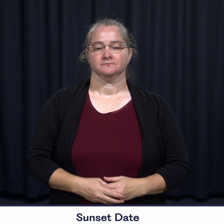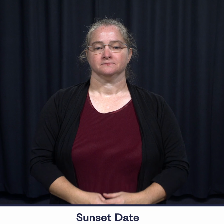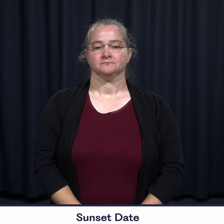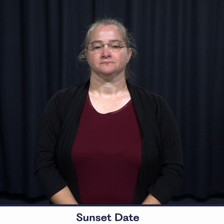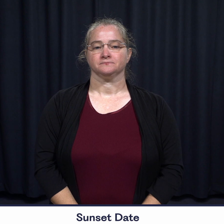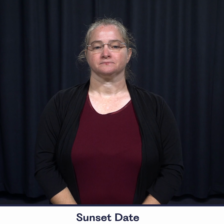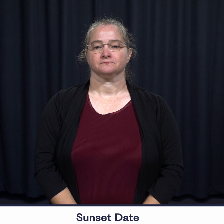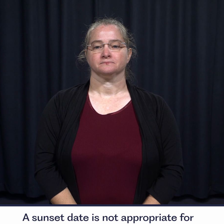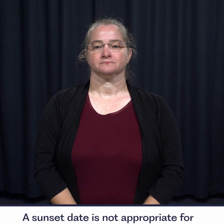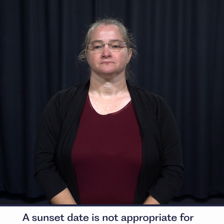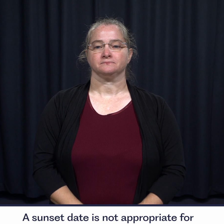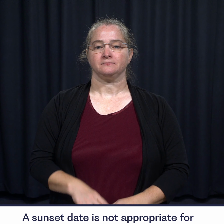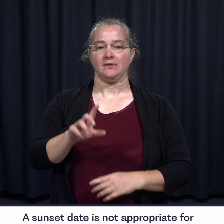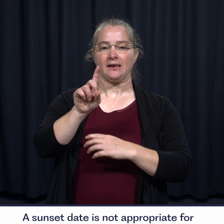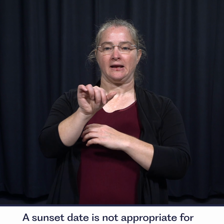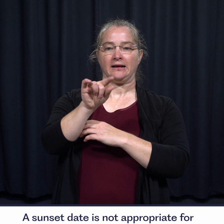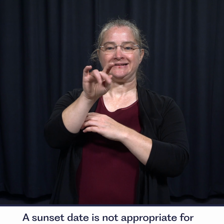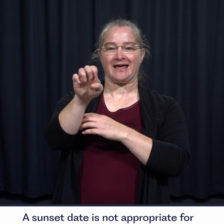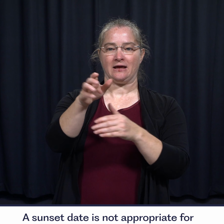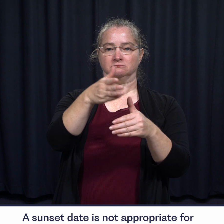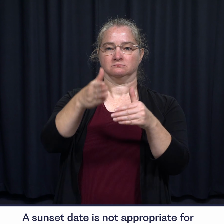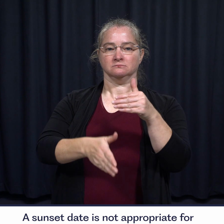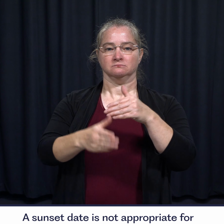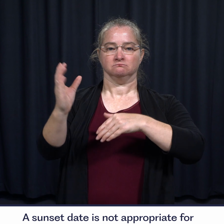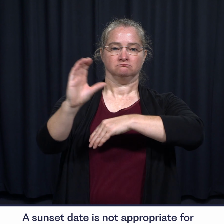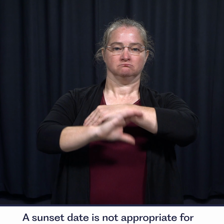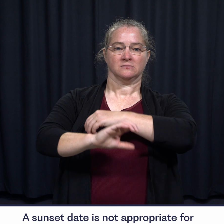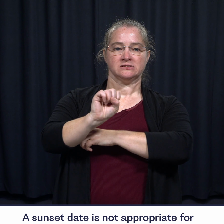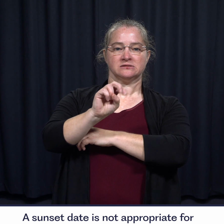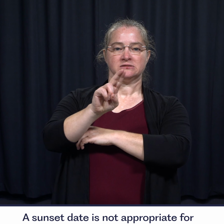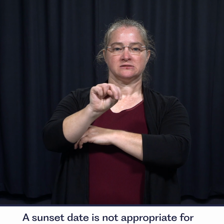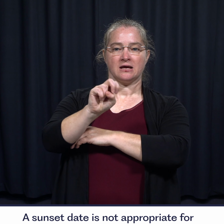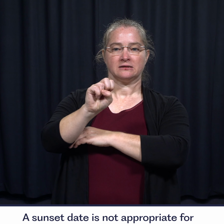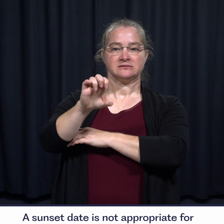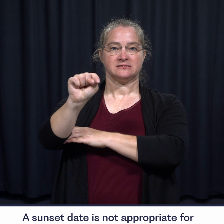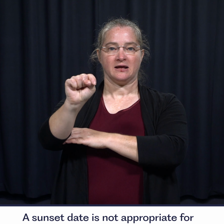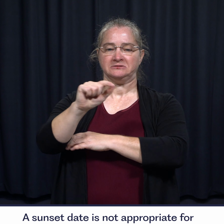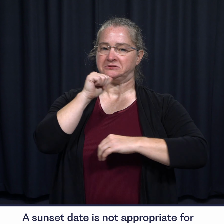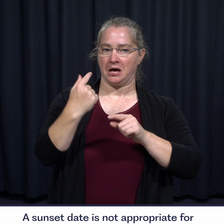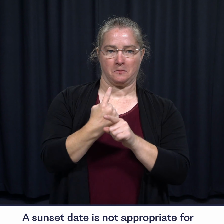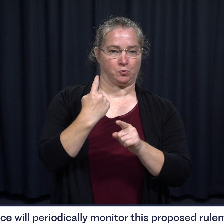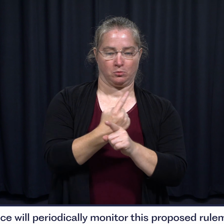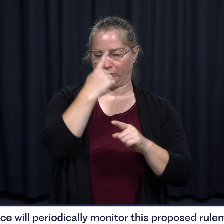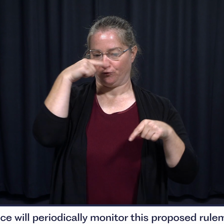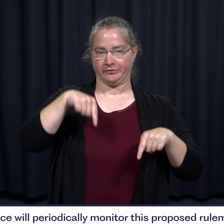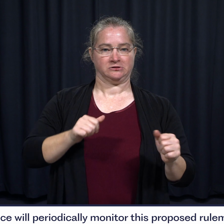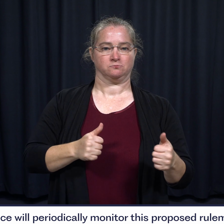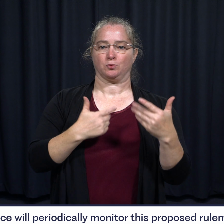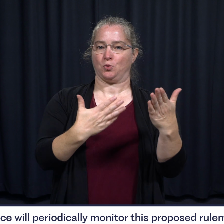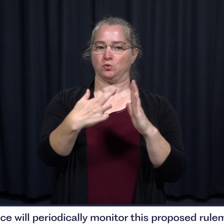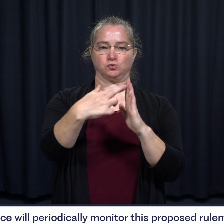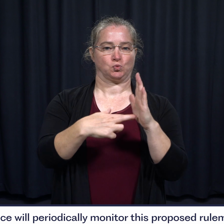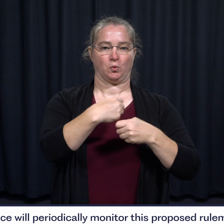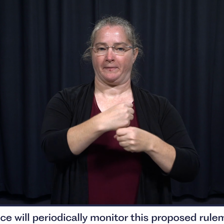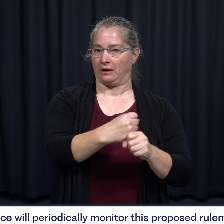Sunset date. A sunset date is not appropriate for this proposed rulemaking. The office will periodically